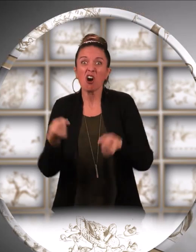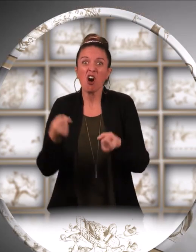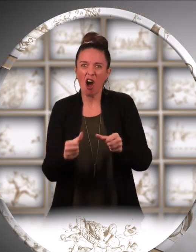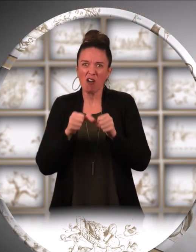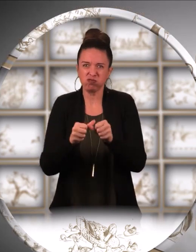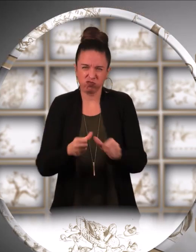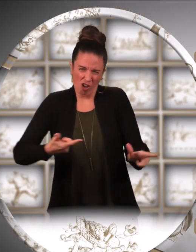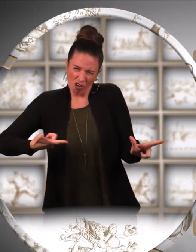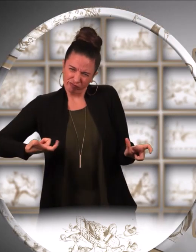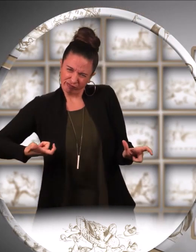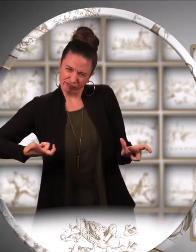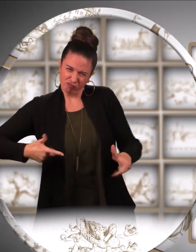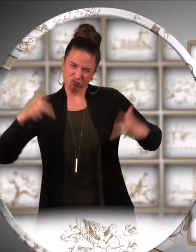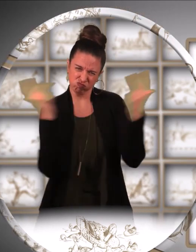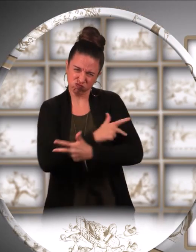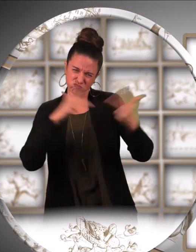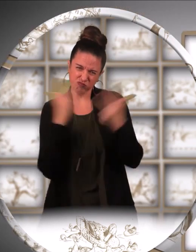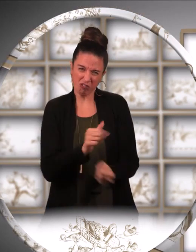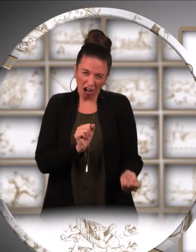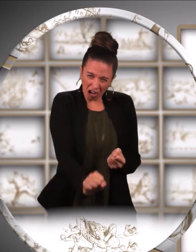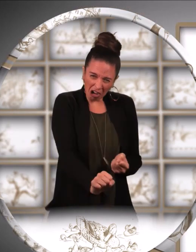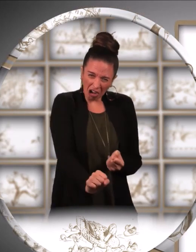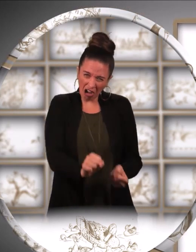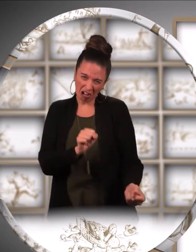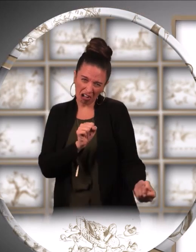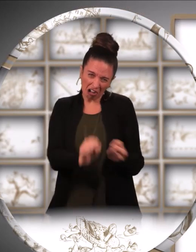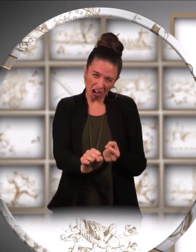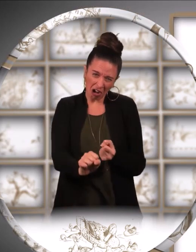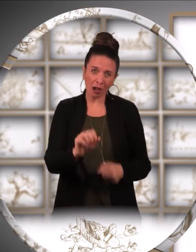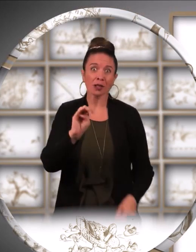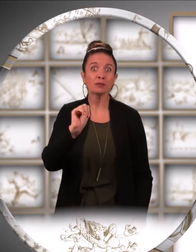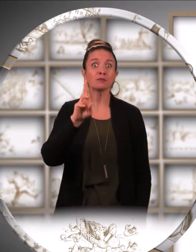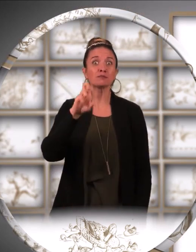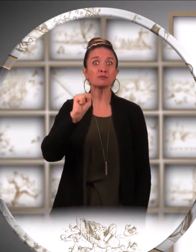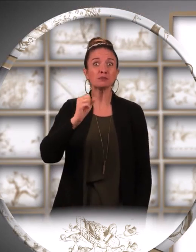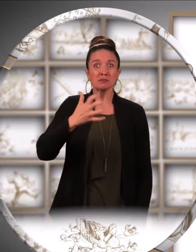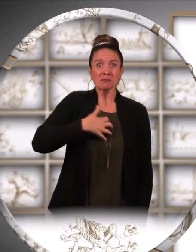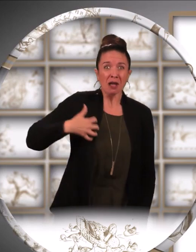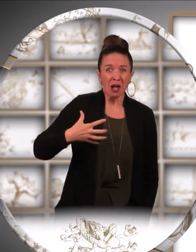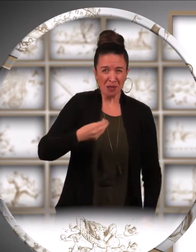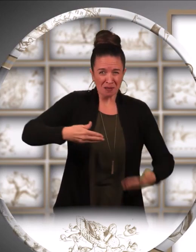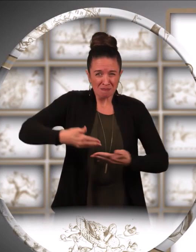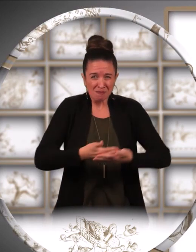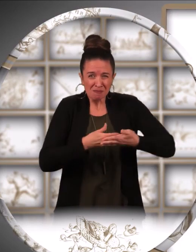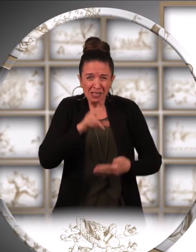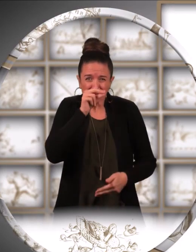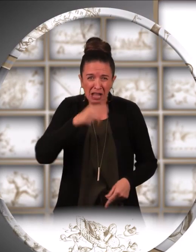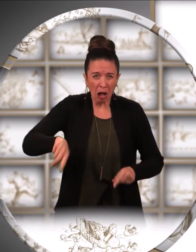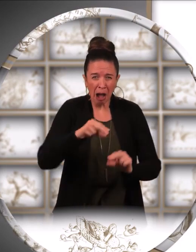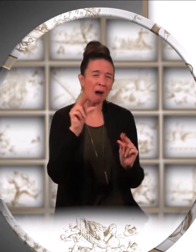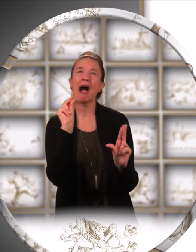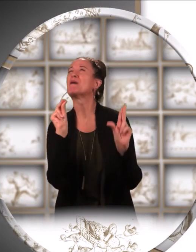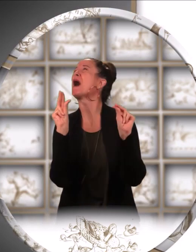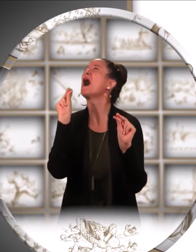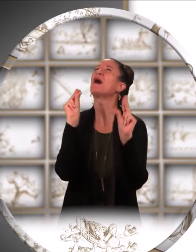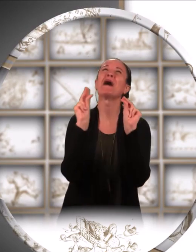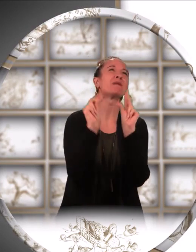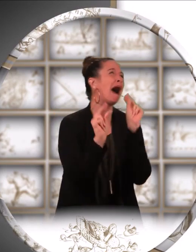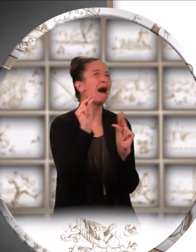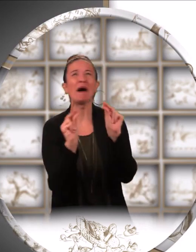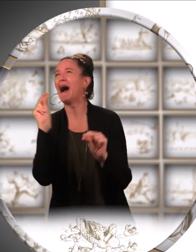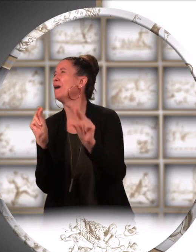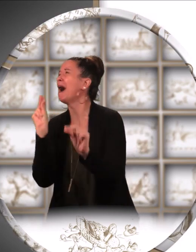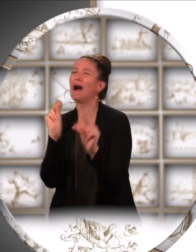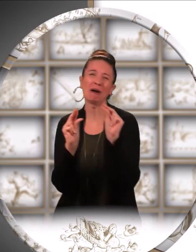as loud as their little quackers could quack. The cars kept speeding by and honking, and Mrs. Mallard and the ducklings kept right